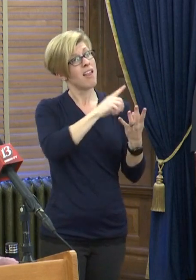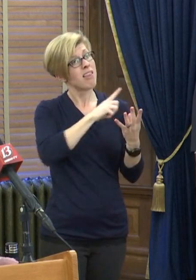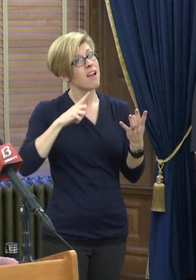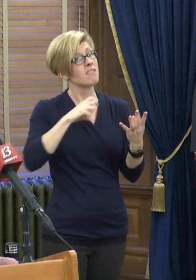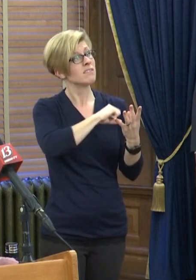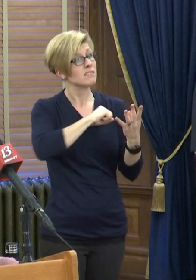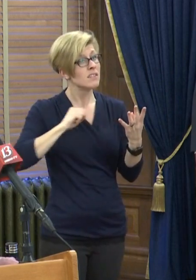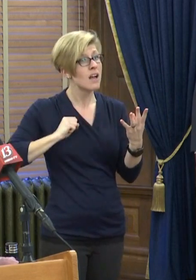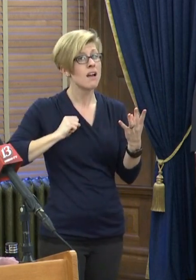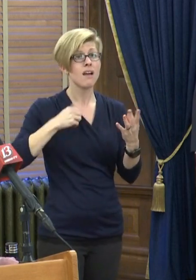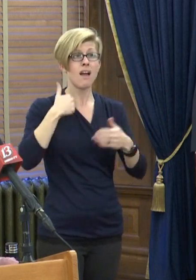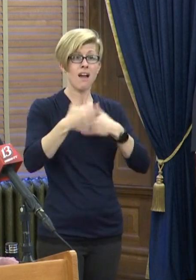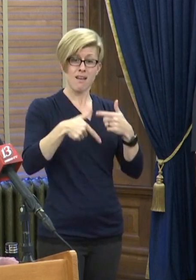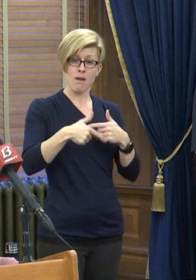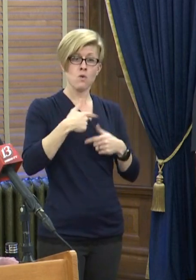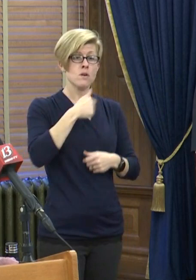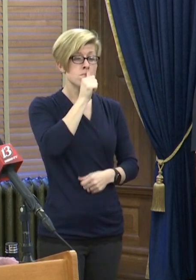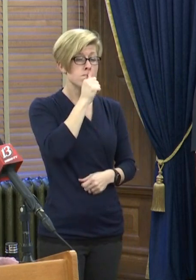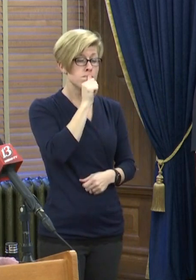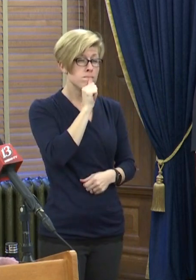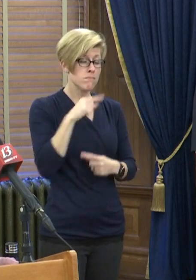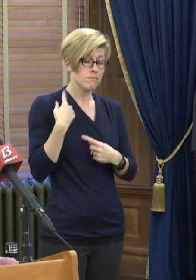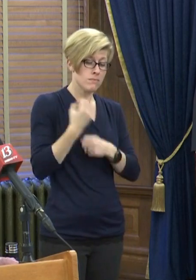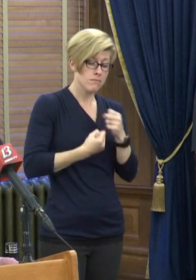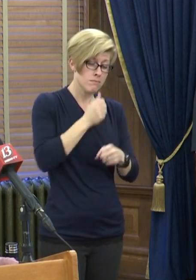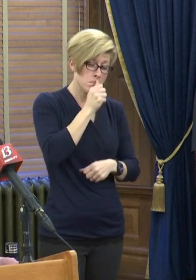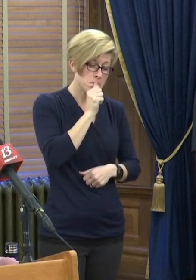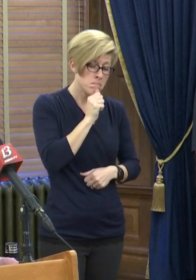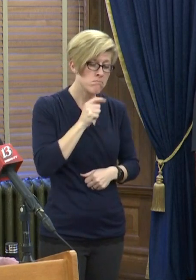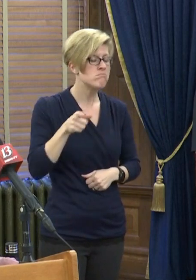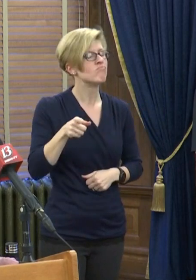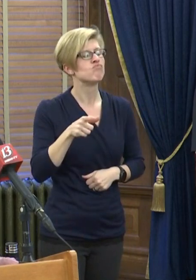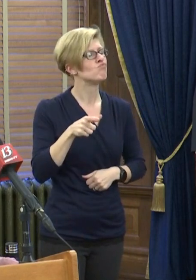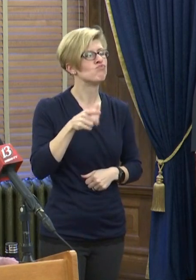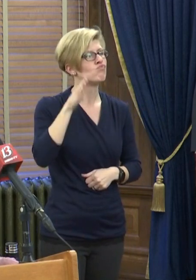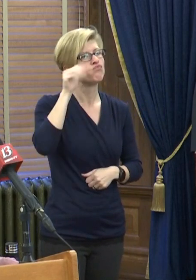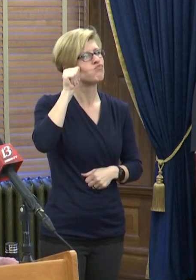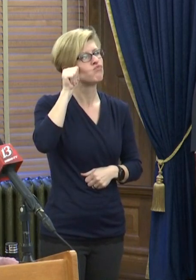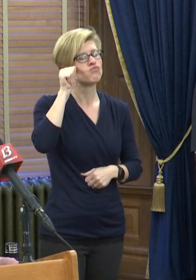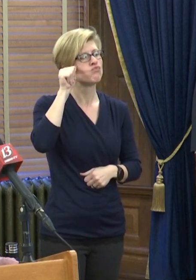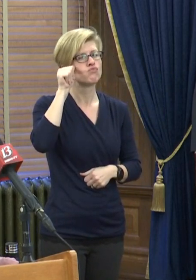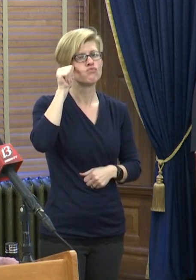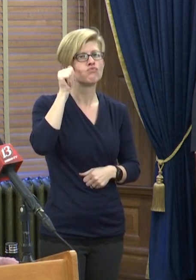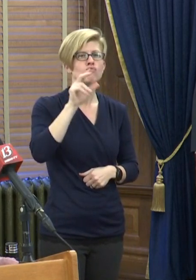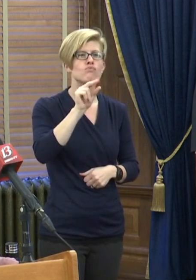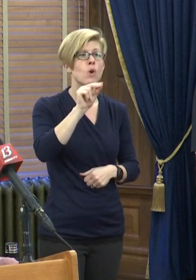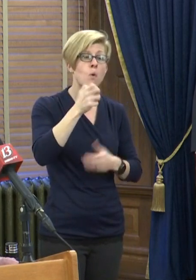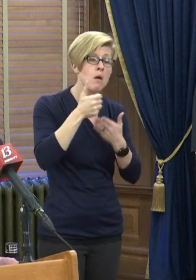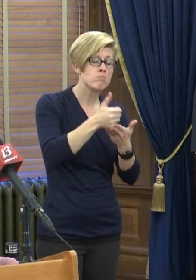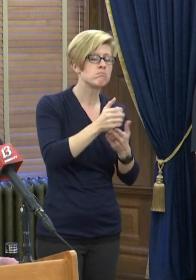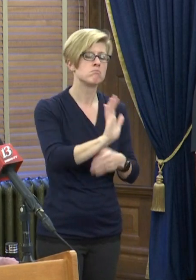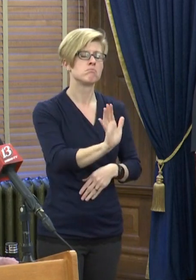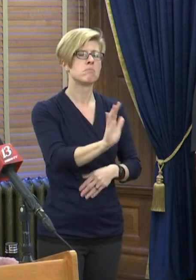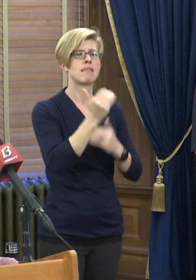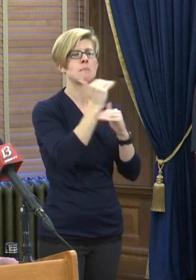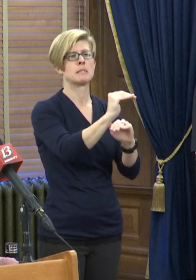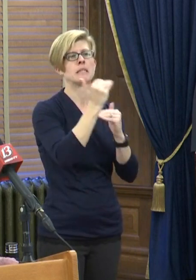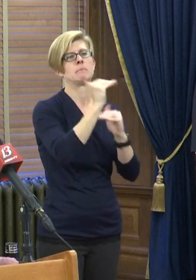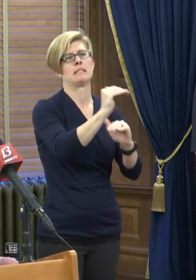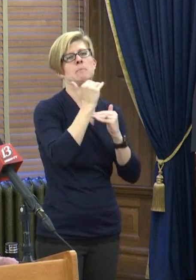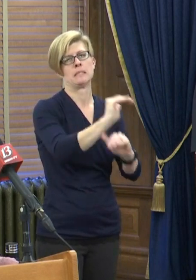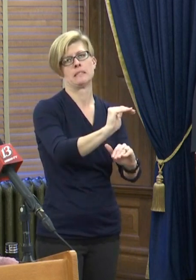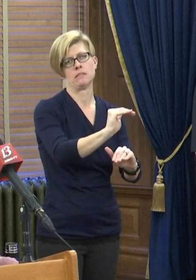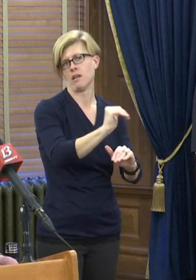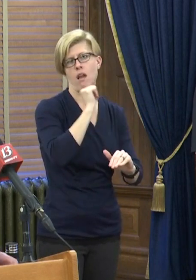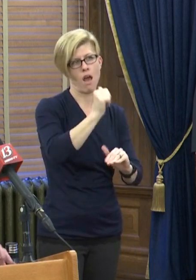everything Kansans have gone through this past year, want to further limit our ability to help people.